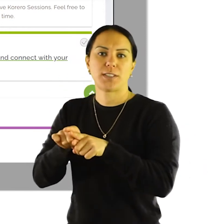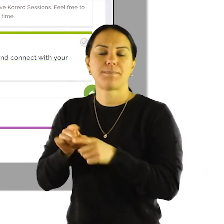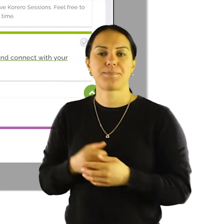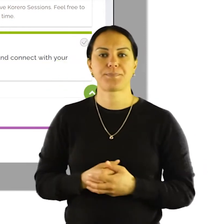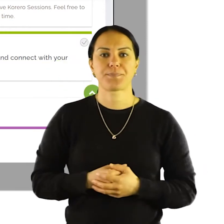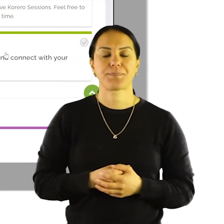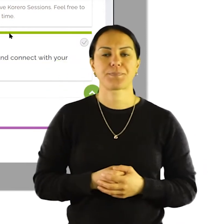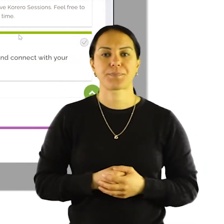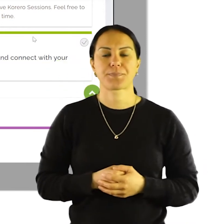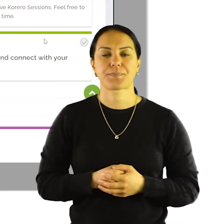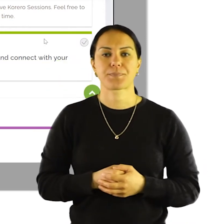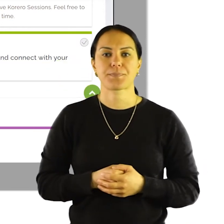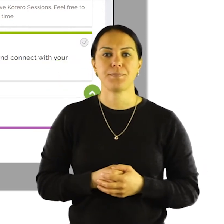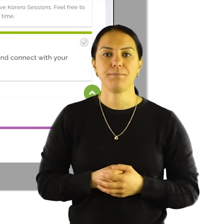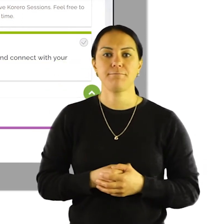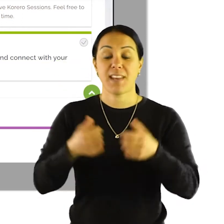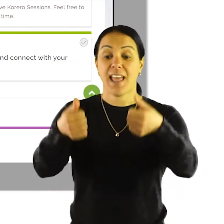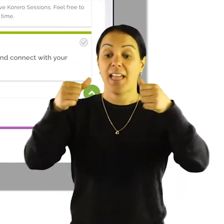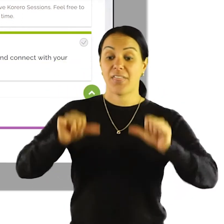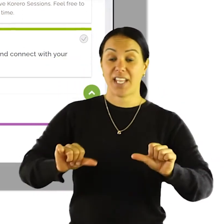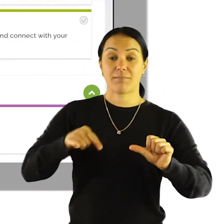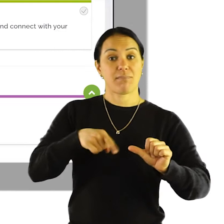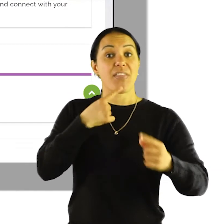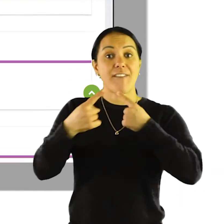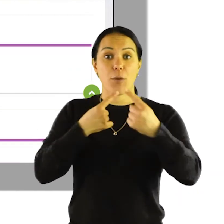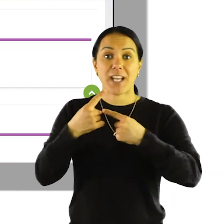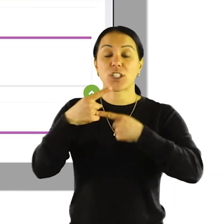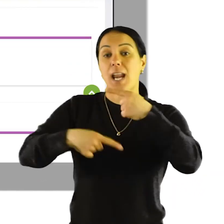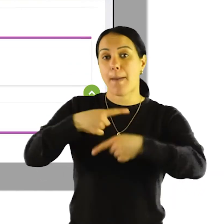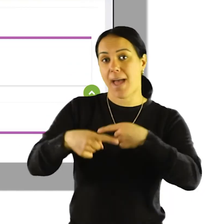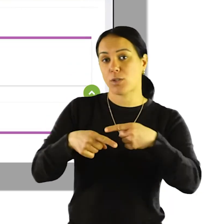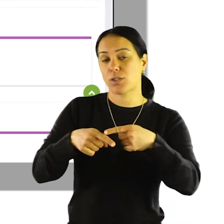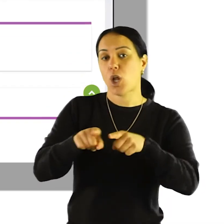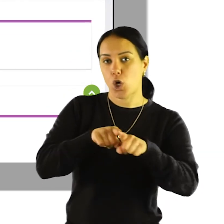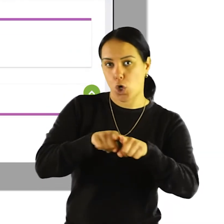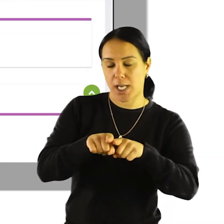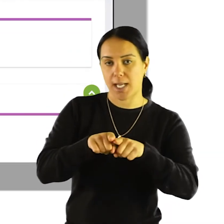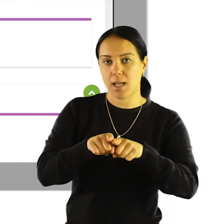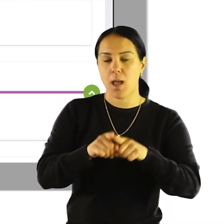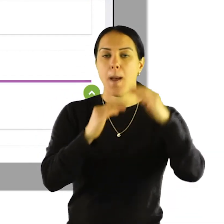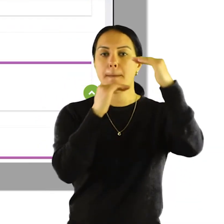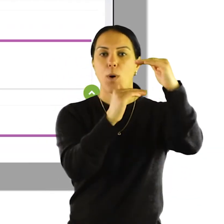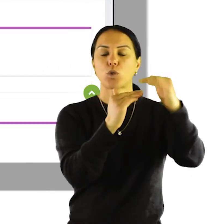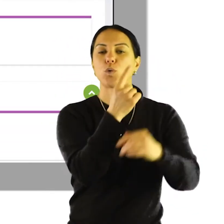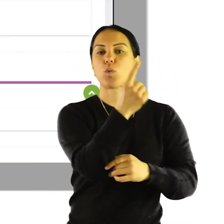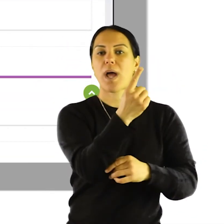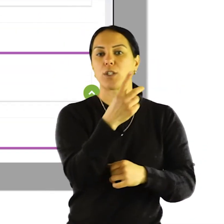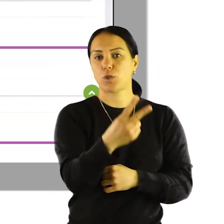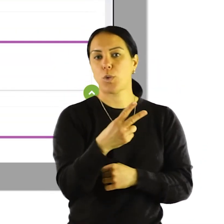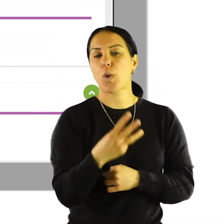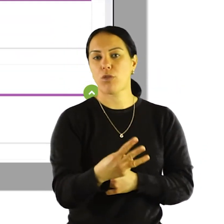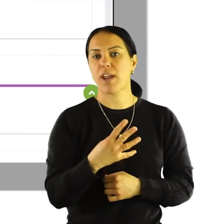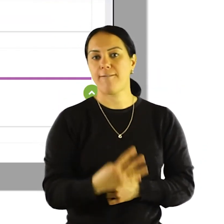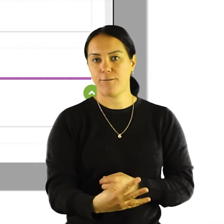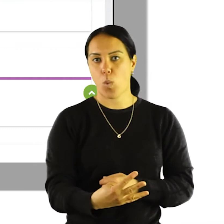up together. We then get straight into the learning. So modules 1, 2,